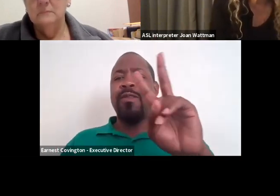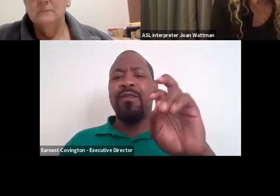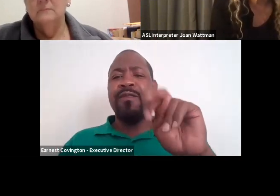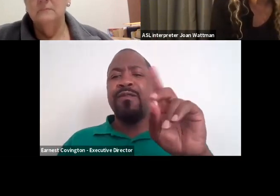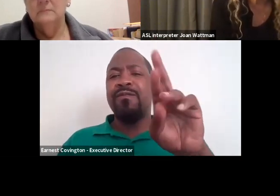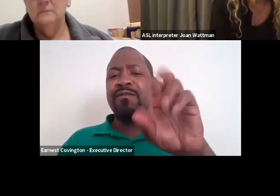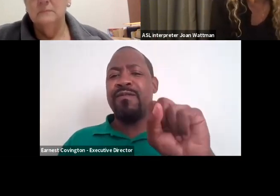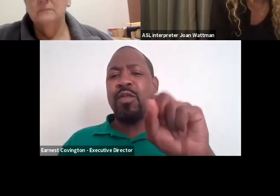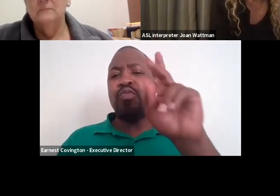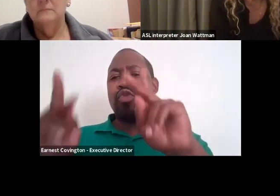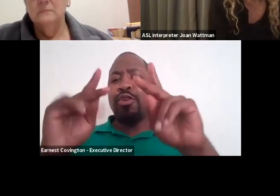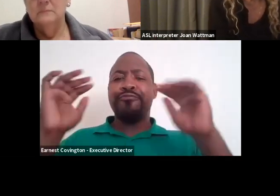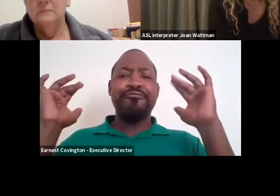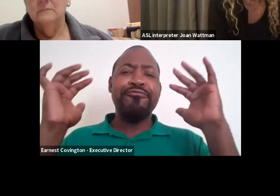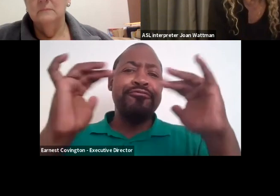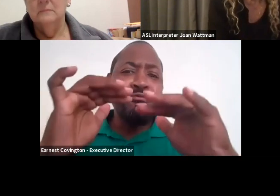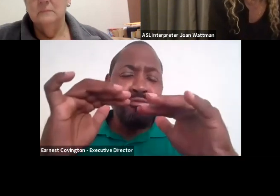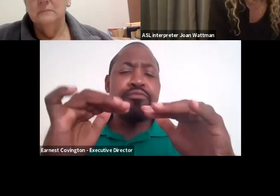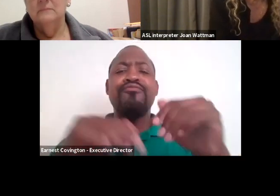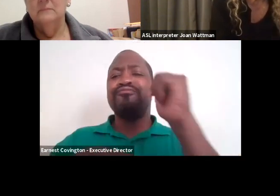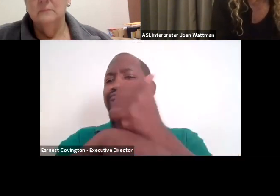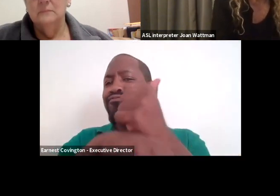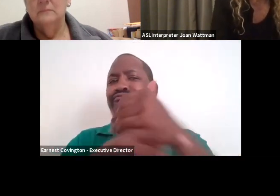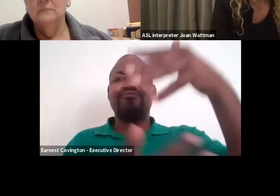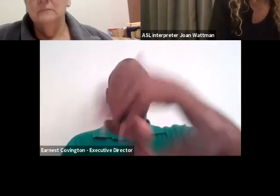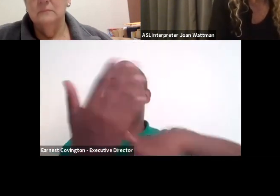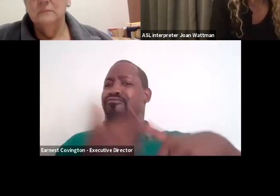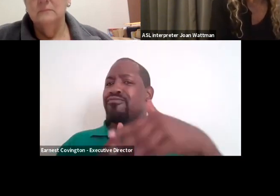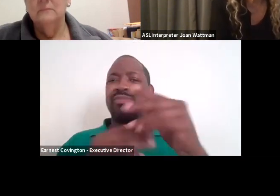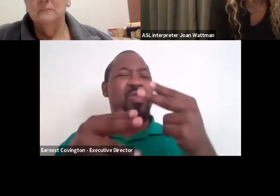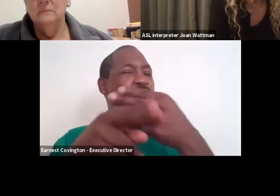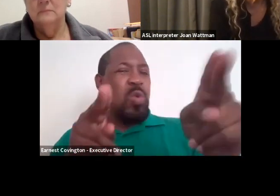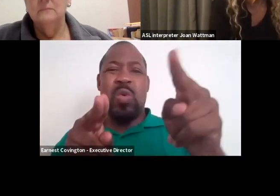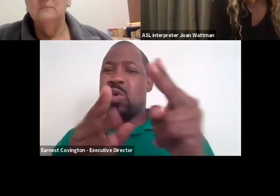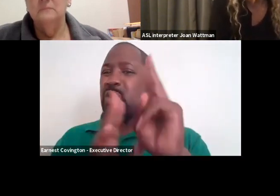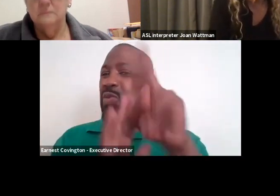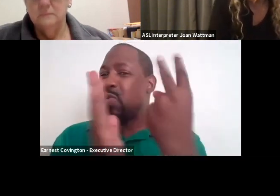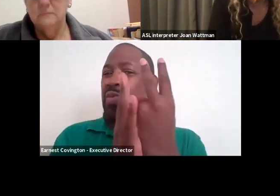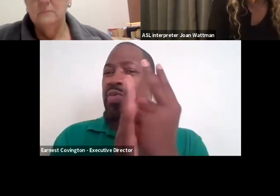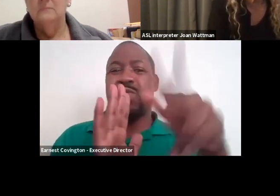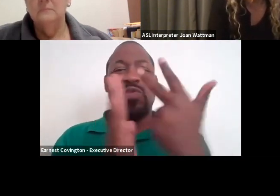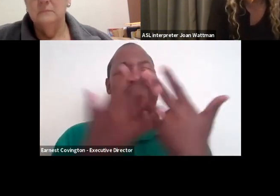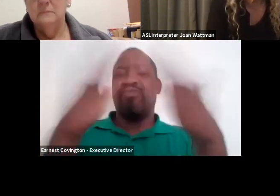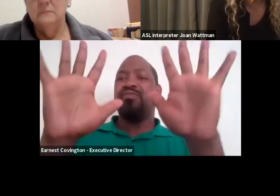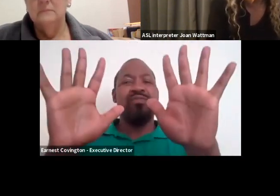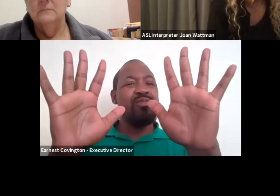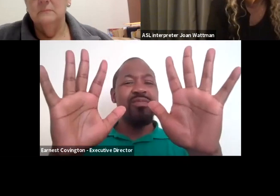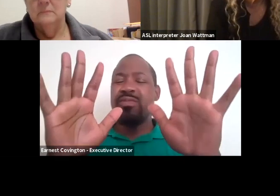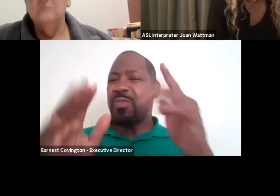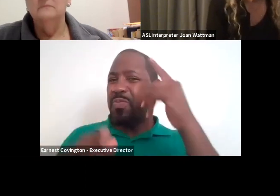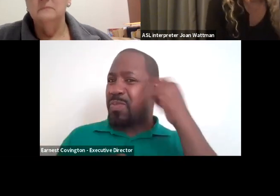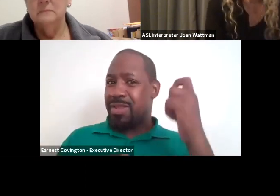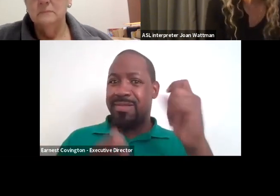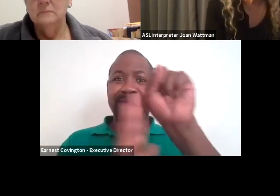maybe there'll be a specific date where vendors come together and we can set up some tables or something and have some social